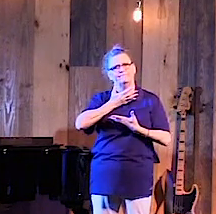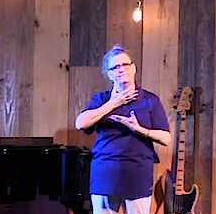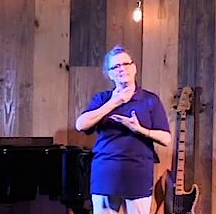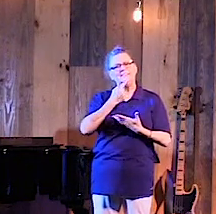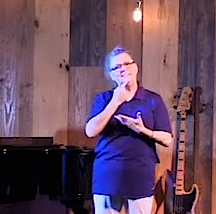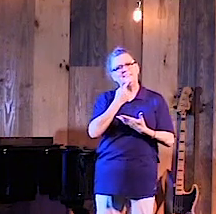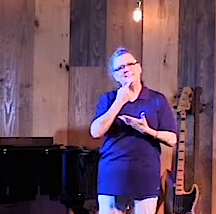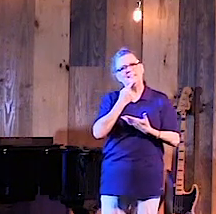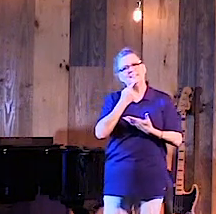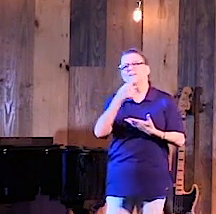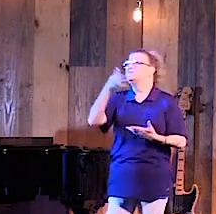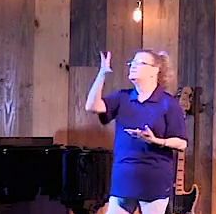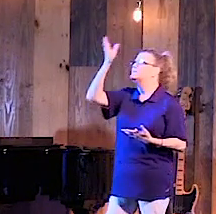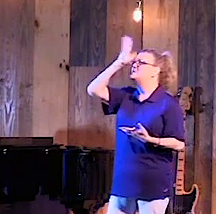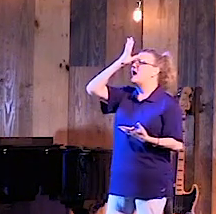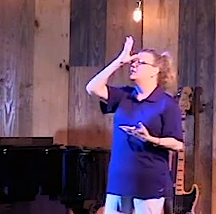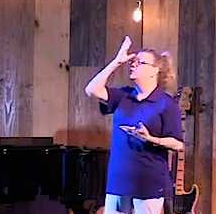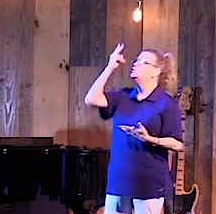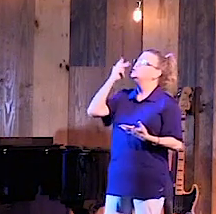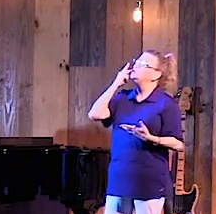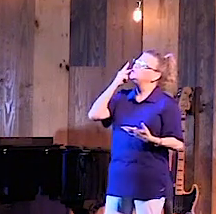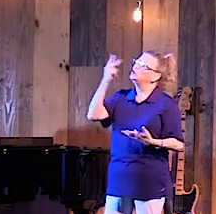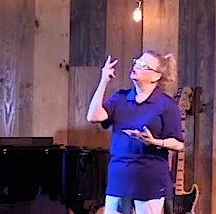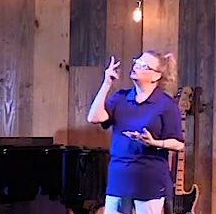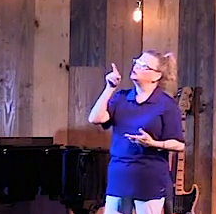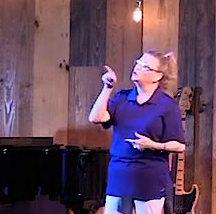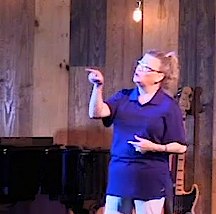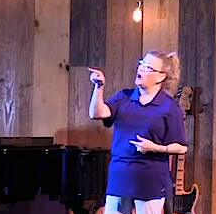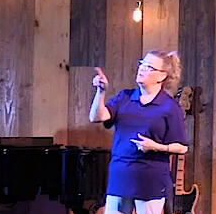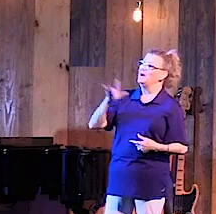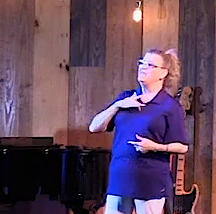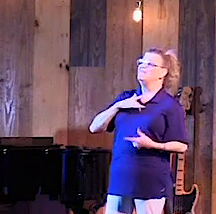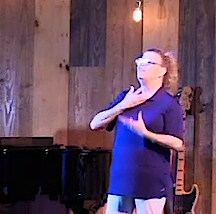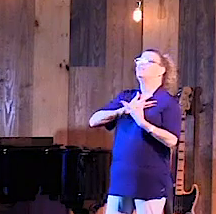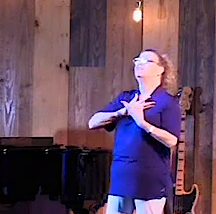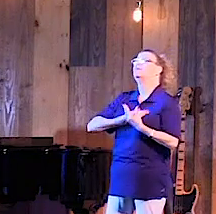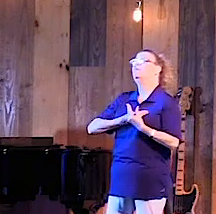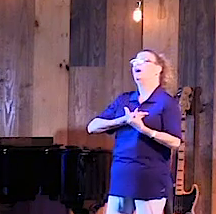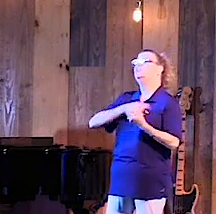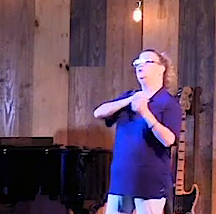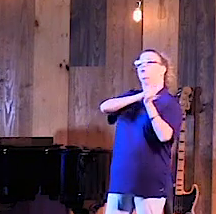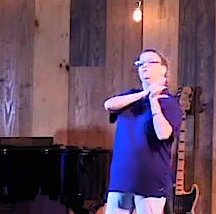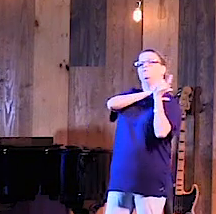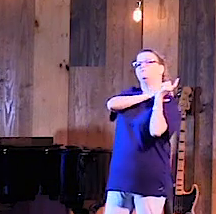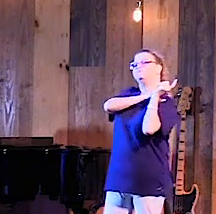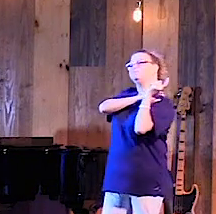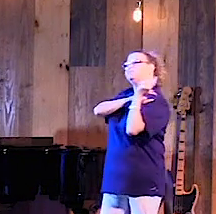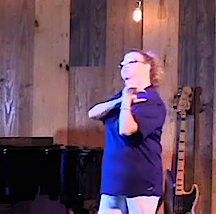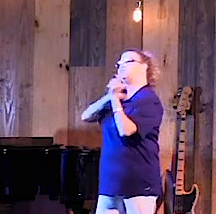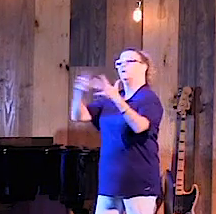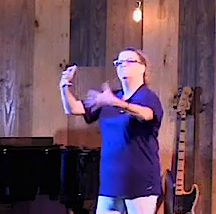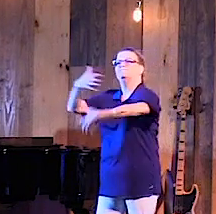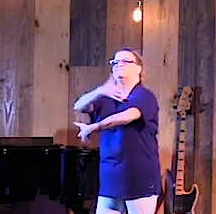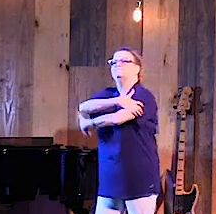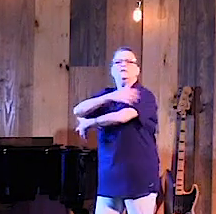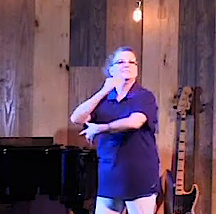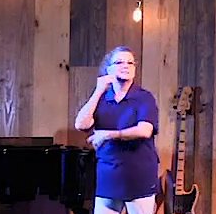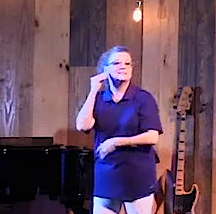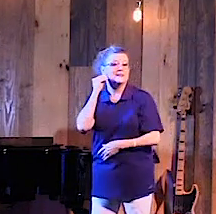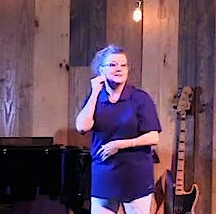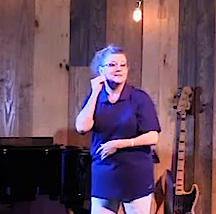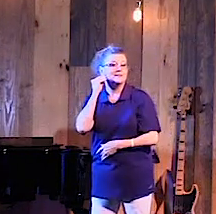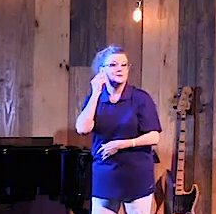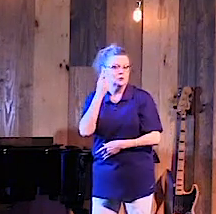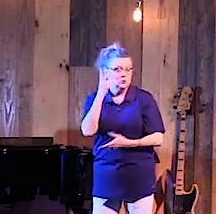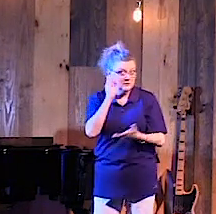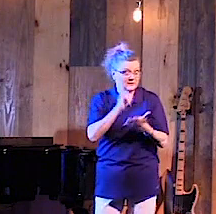that his father saw him and felt compassion for him and ran and embraced and kissed him. Did you see that?